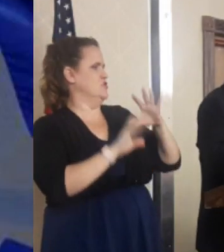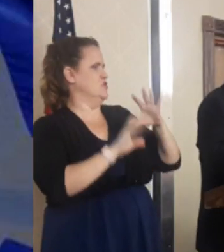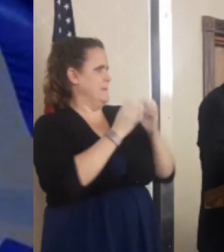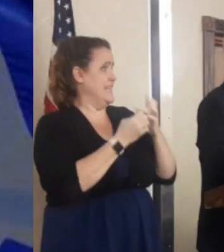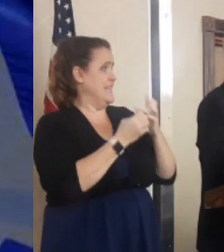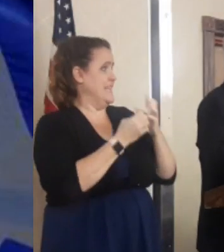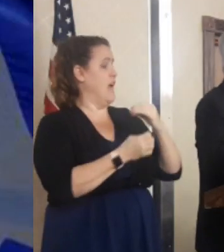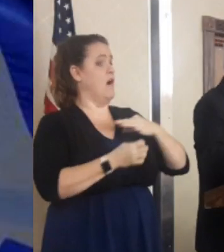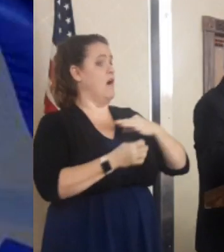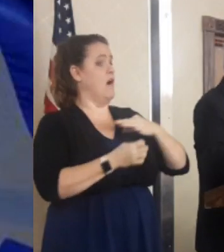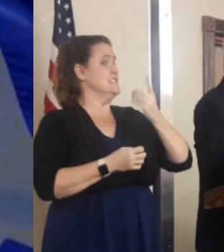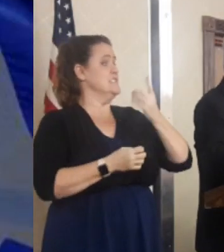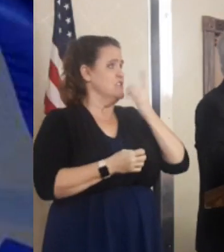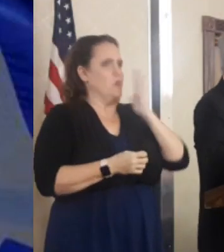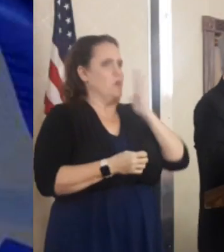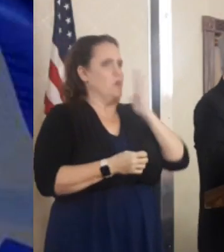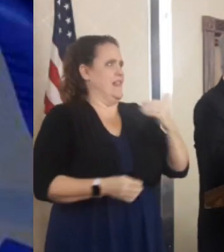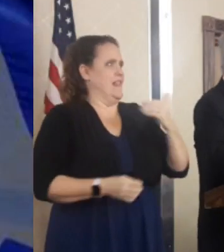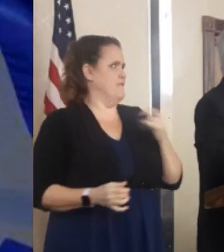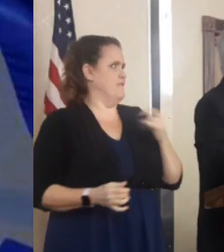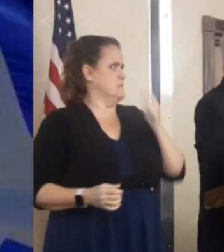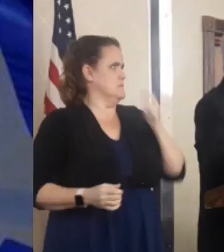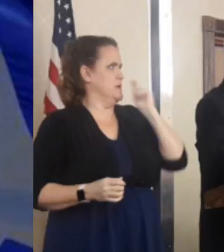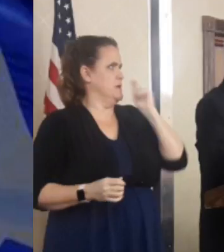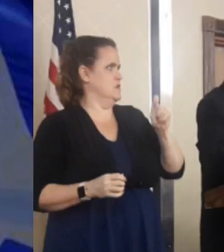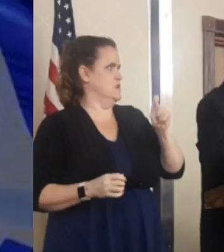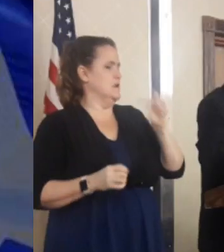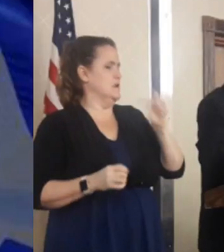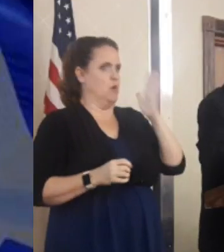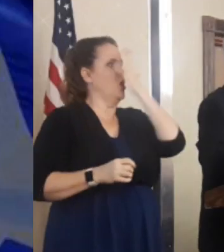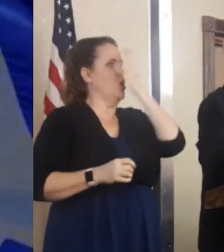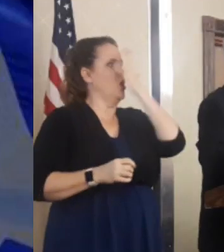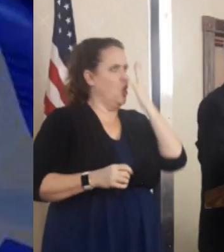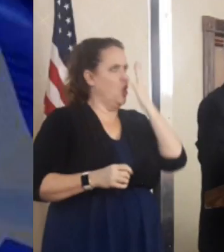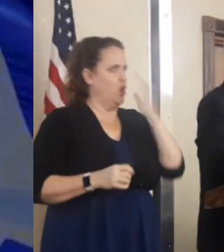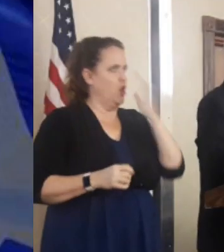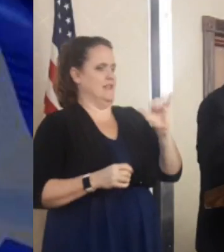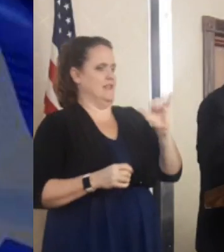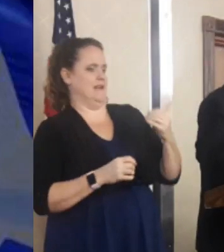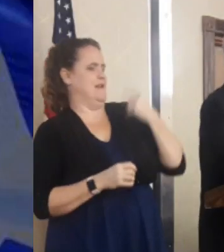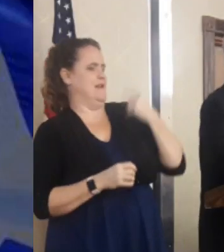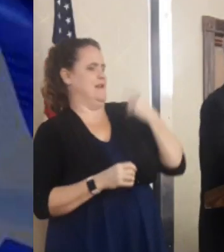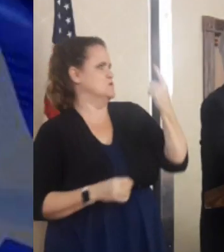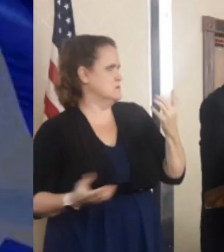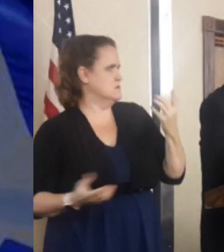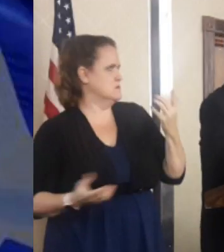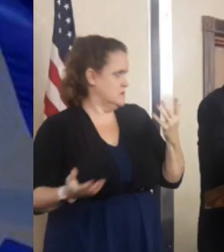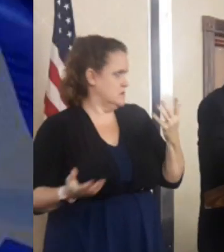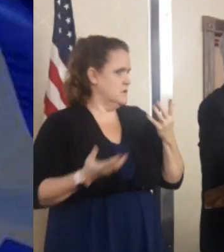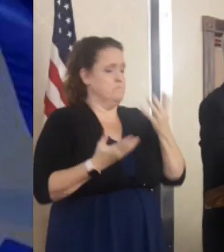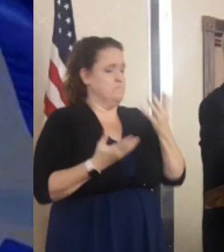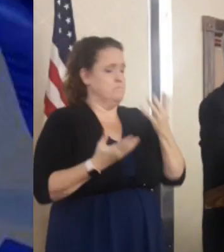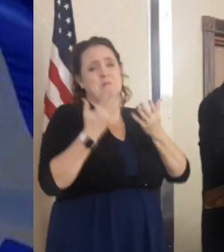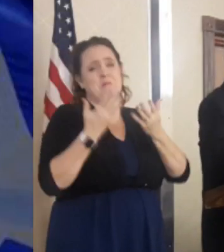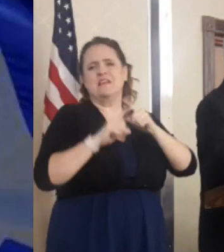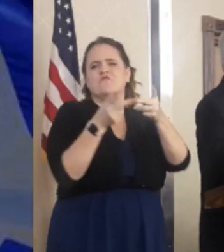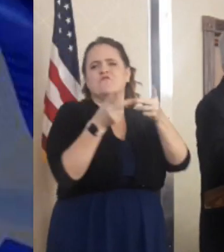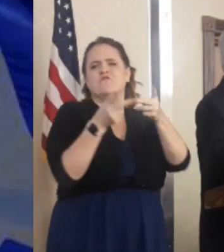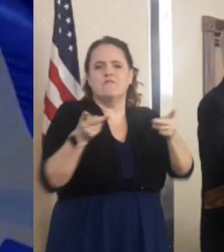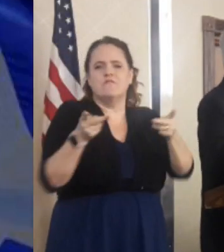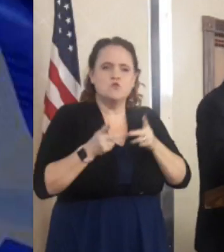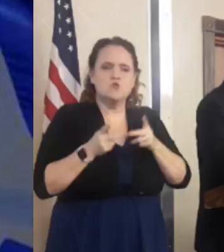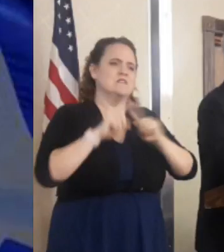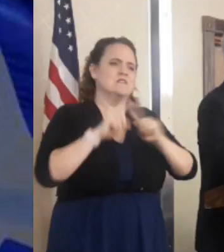are going to have it, and it's going to look a lot like the last one, except, possibly a different venue, possibly a different speaker,